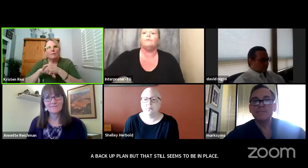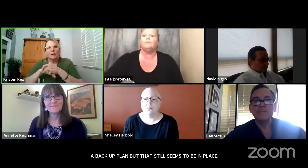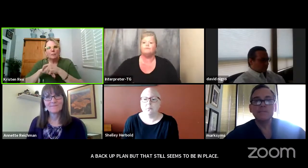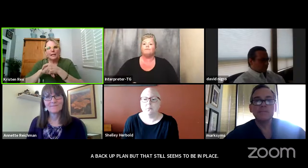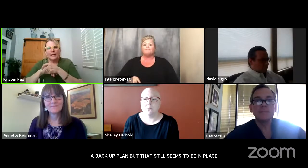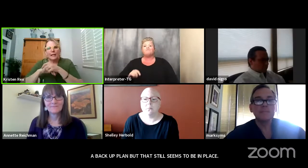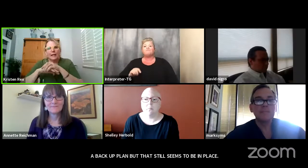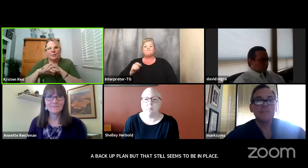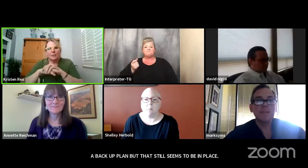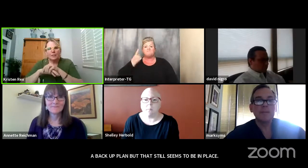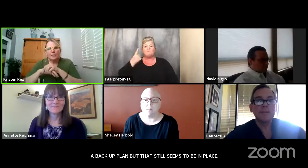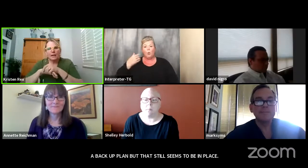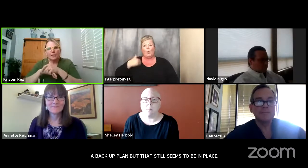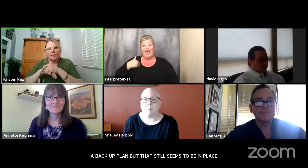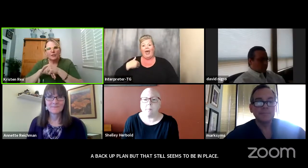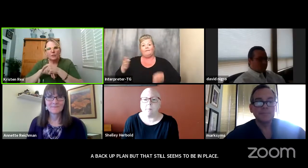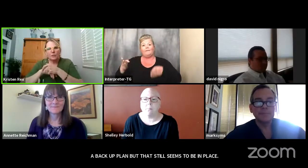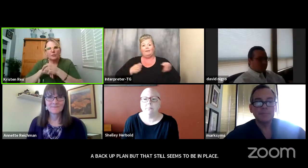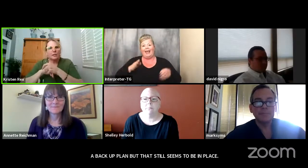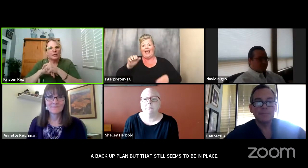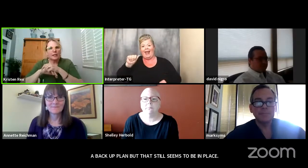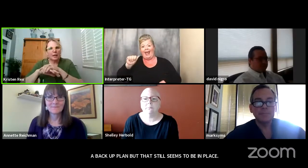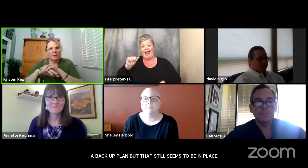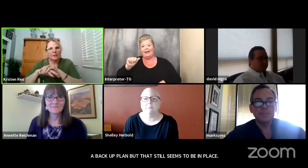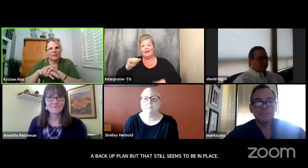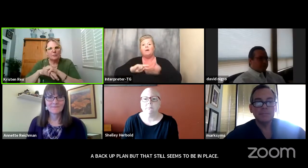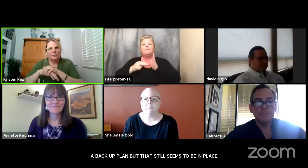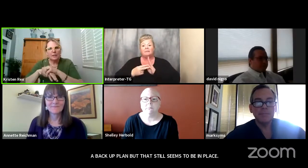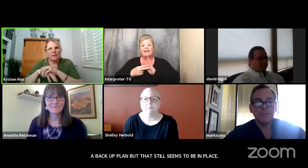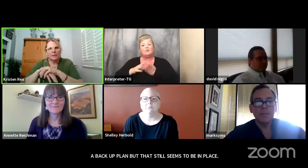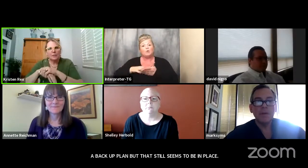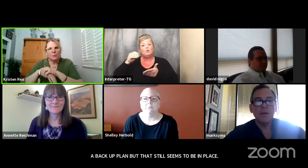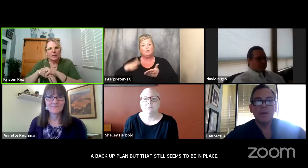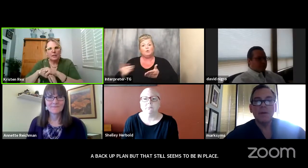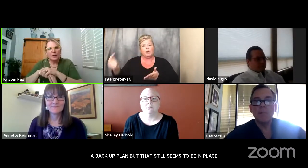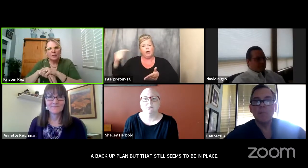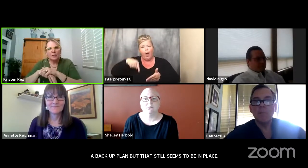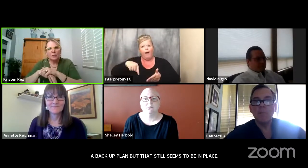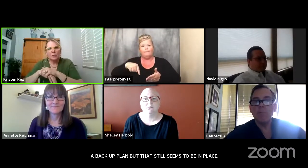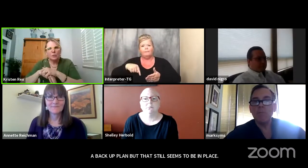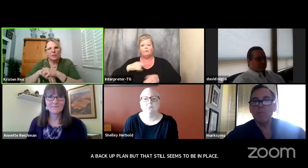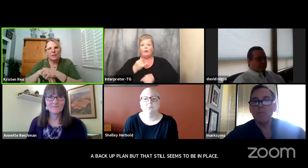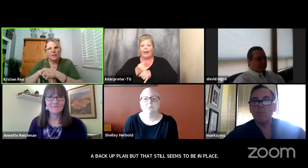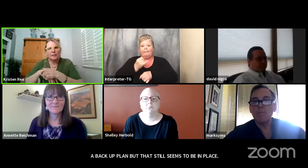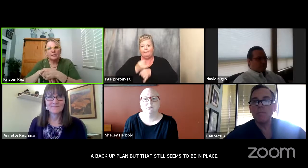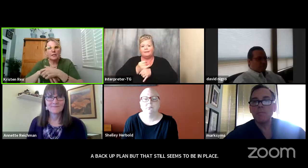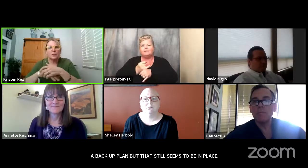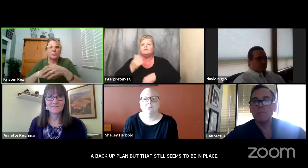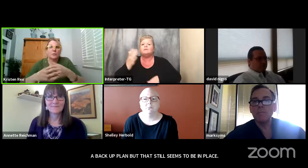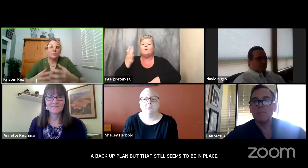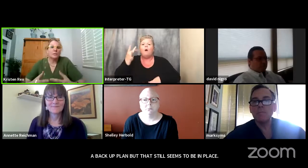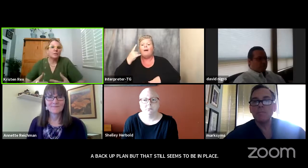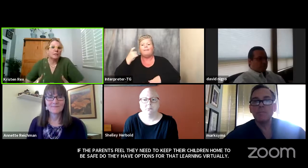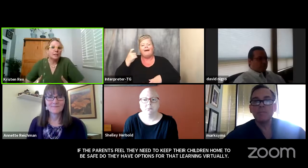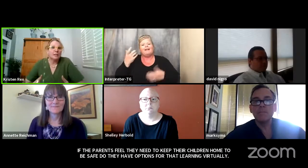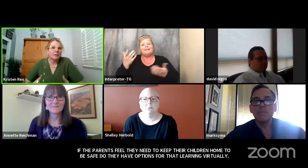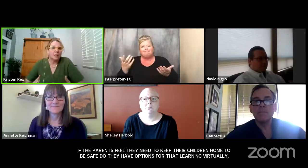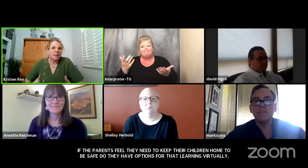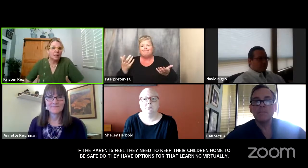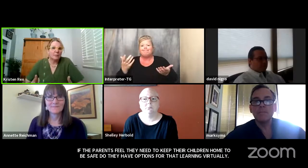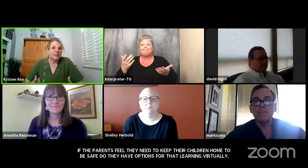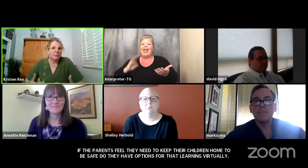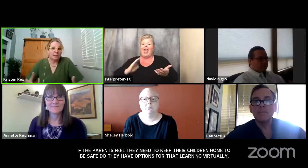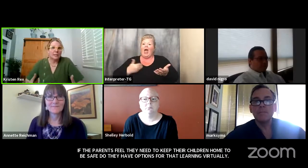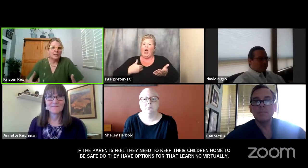We have a plan A, which is having our students on campus, because we are schools that kids were specifically